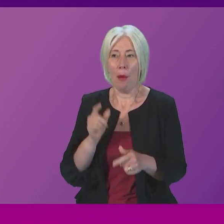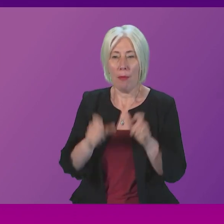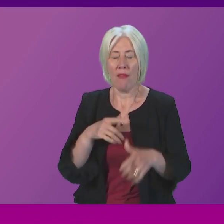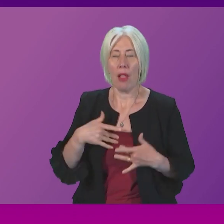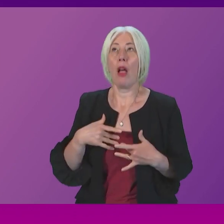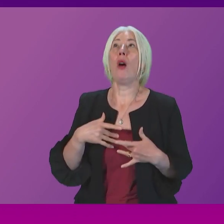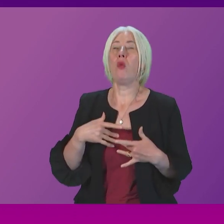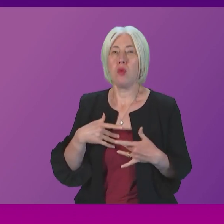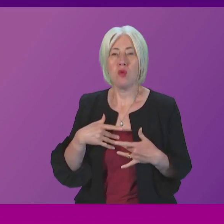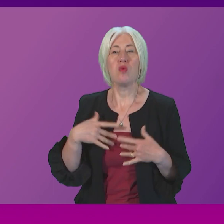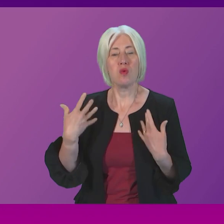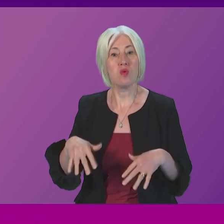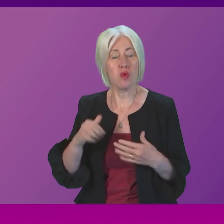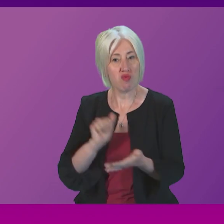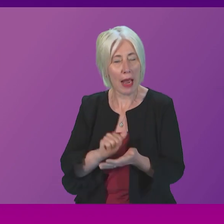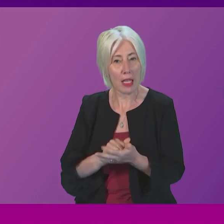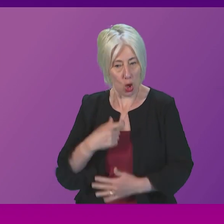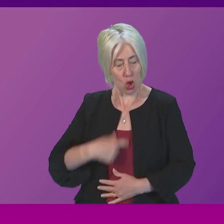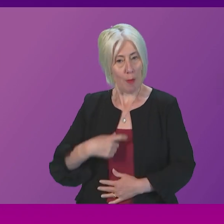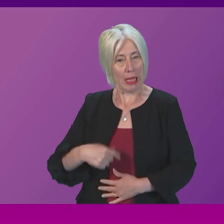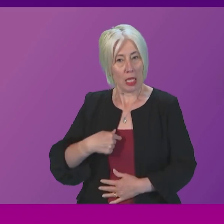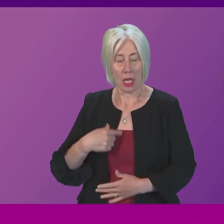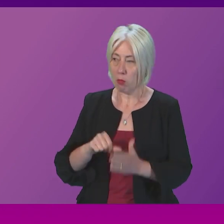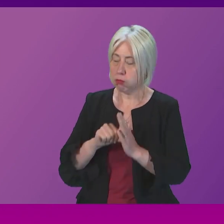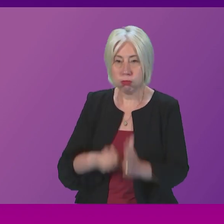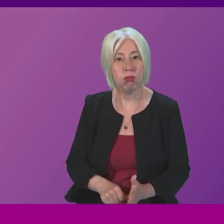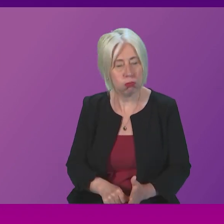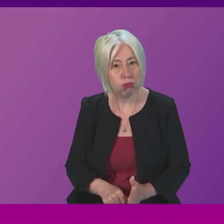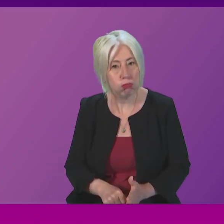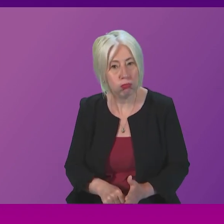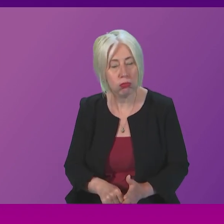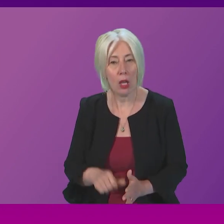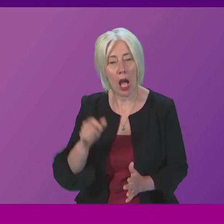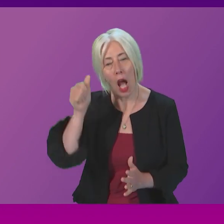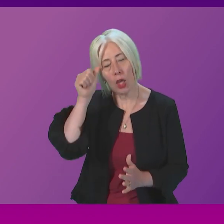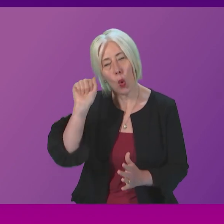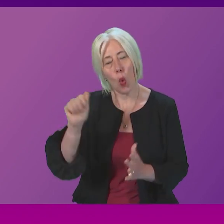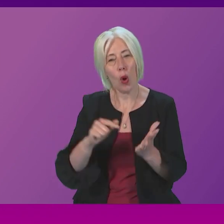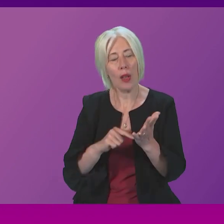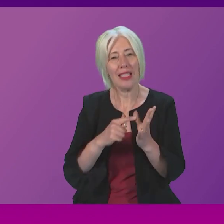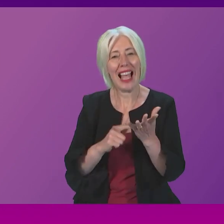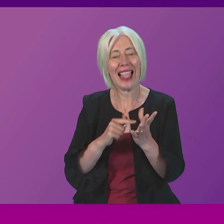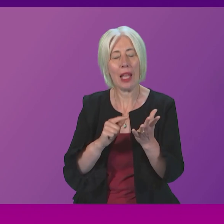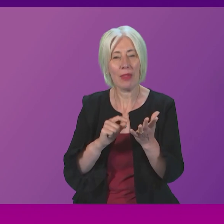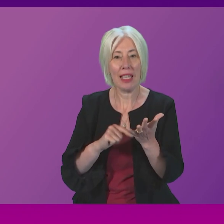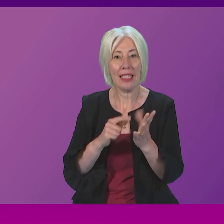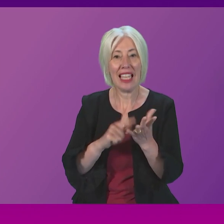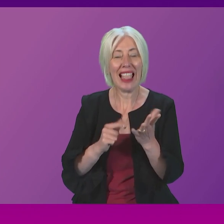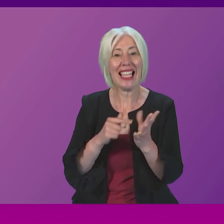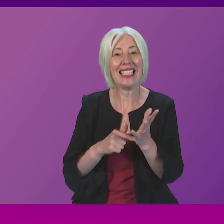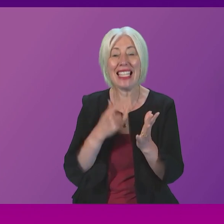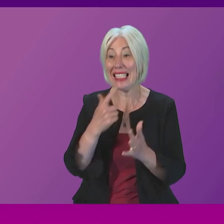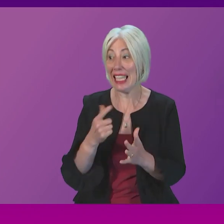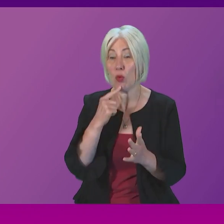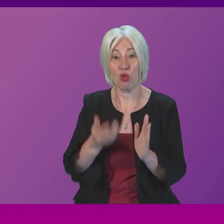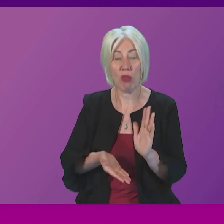understand that, do you know what, we're human. And it is hard. It really is hard. And I know Talat said earlier on that, you know, we'll try and keep everybody up today,